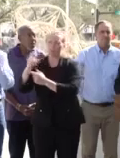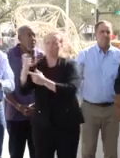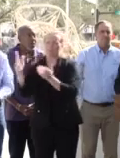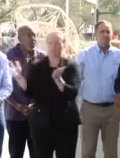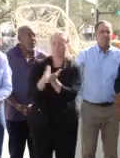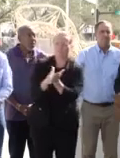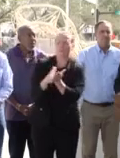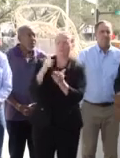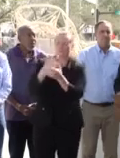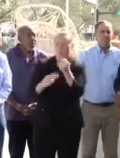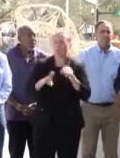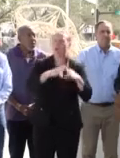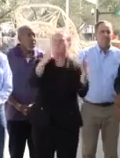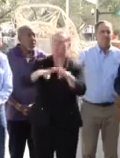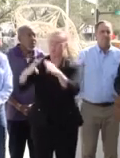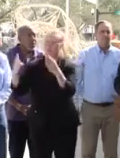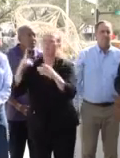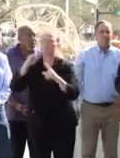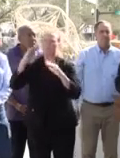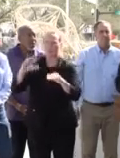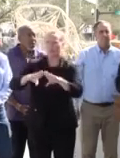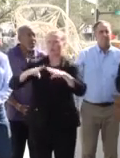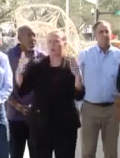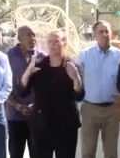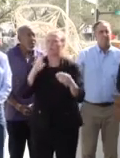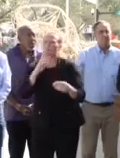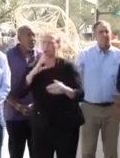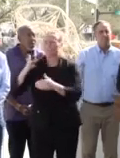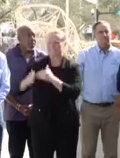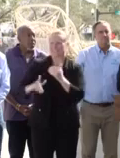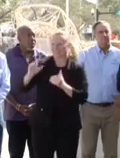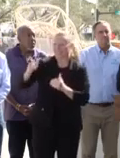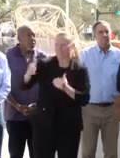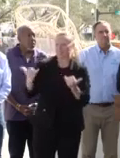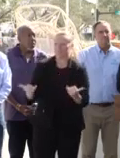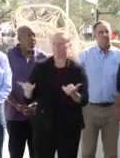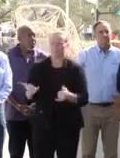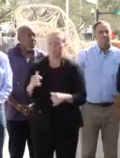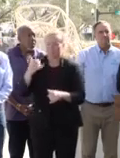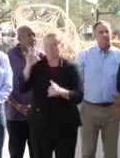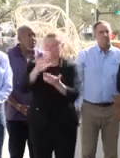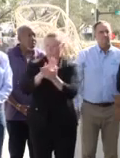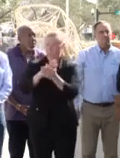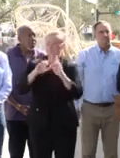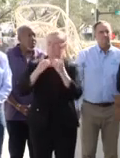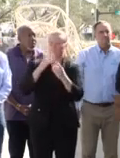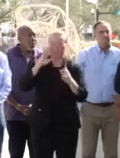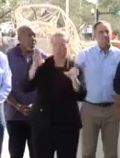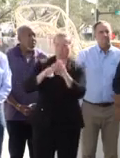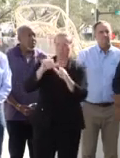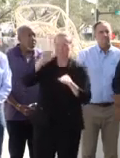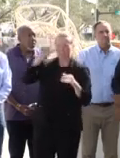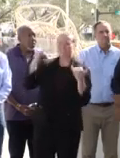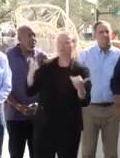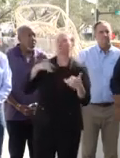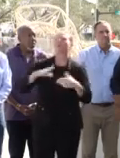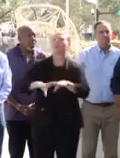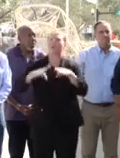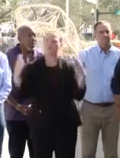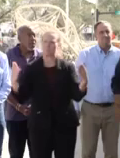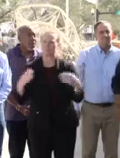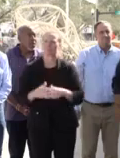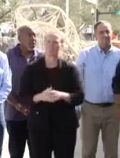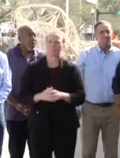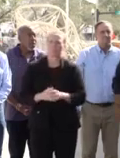to open waterside later today. 19 school districts that were closed yesterday have reopened today. There are at